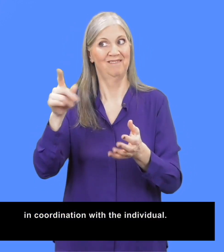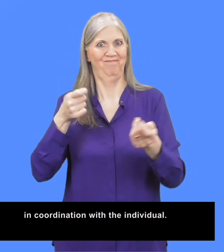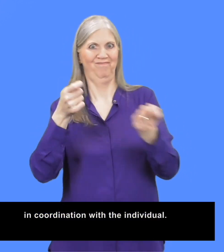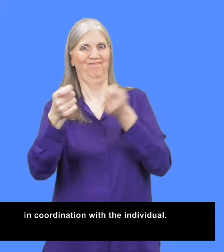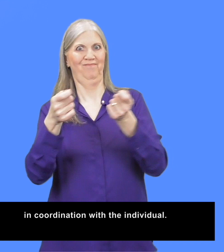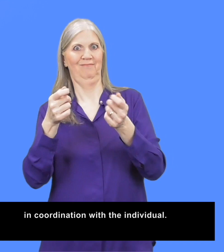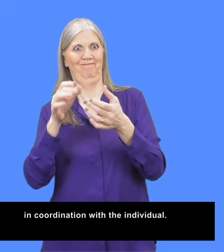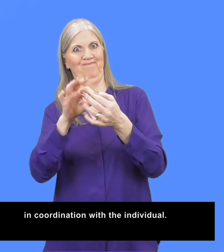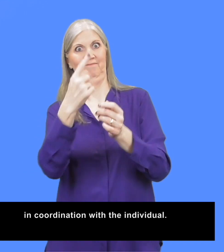individual.